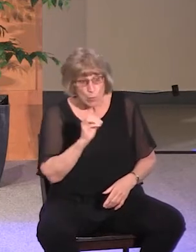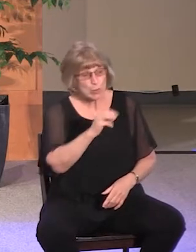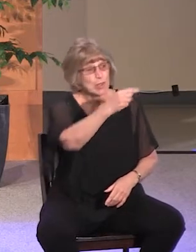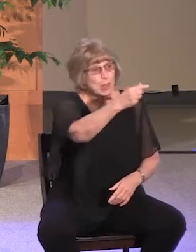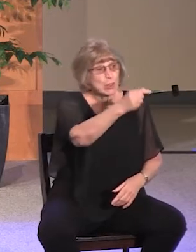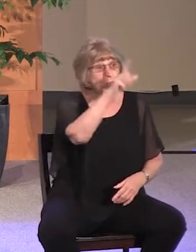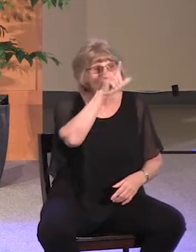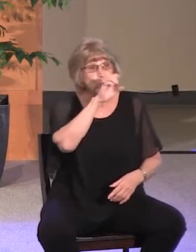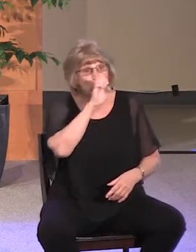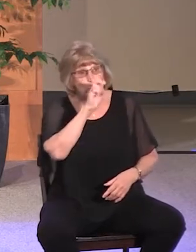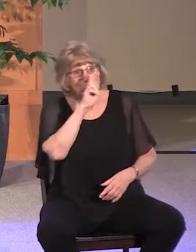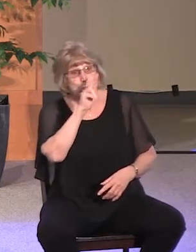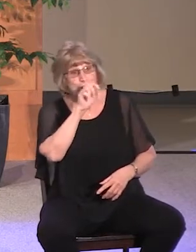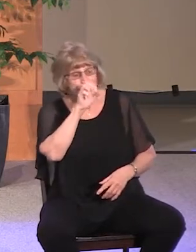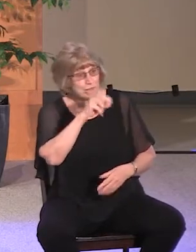and vegan.